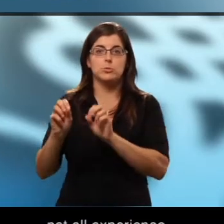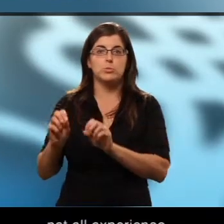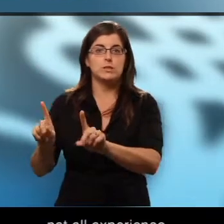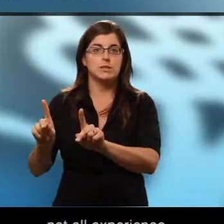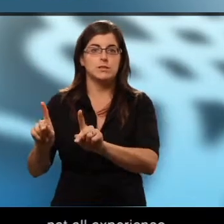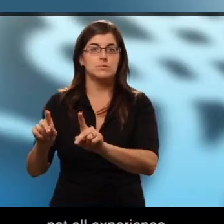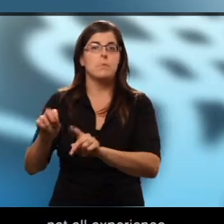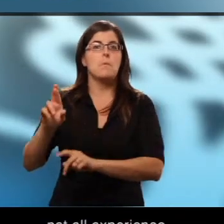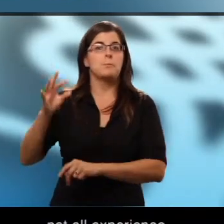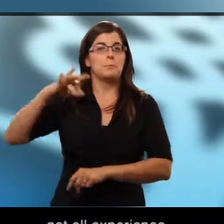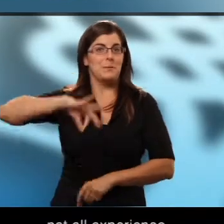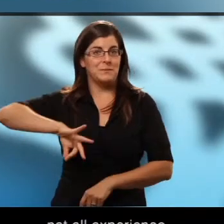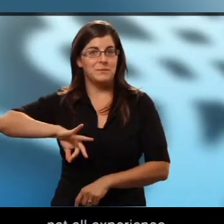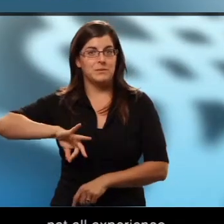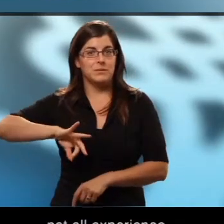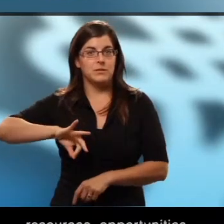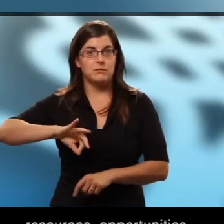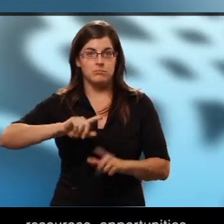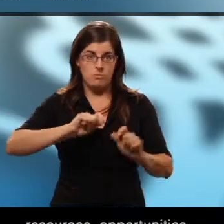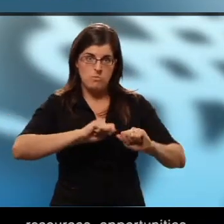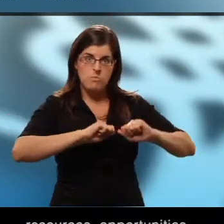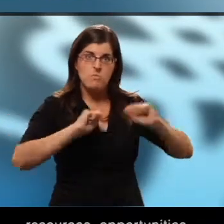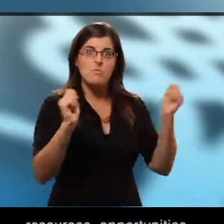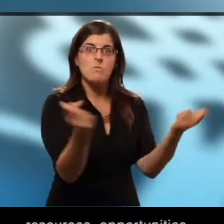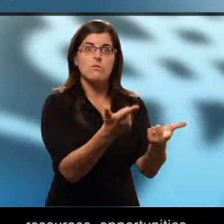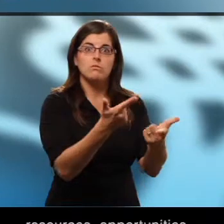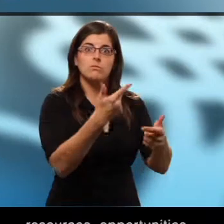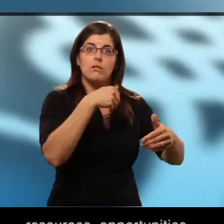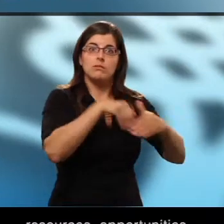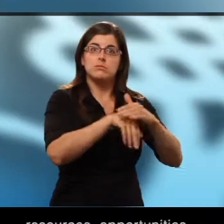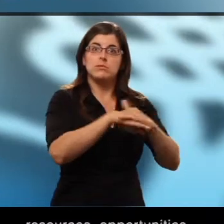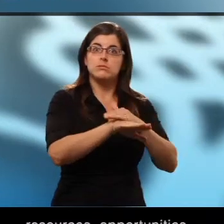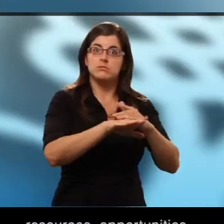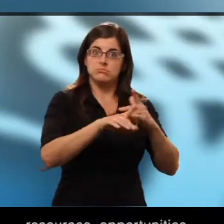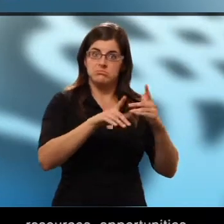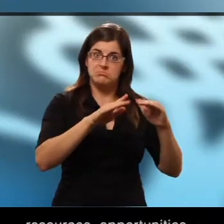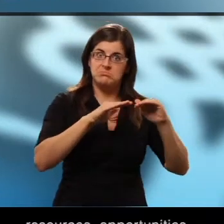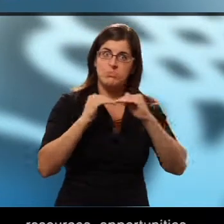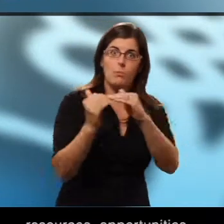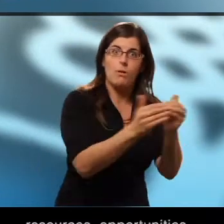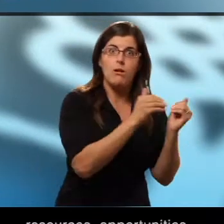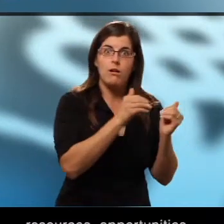not all experience equal access to resources, opportunities, or benefits.